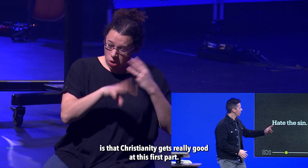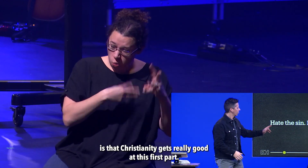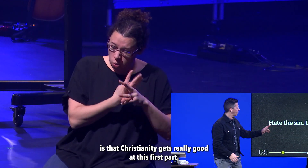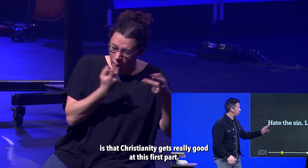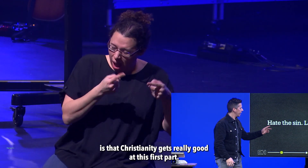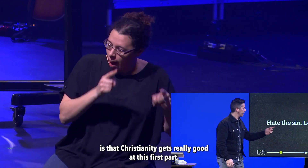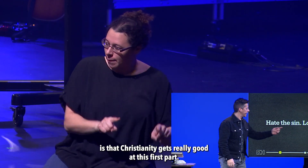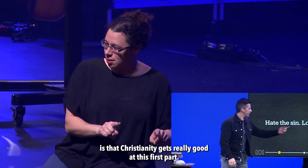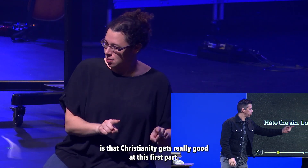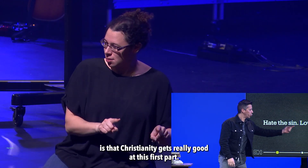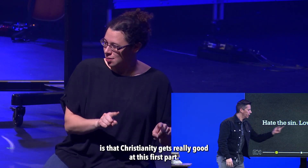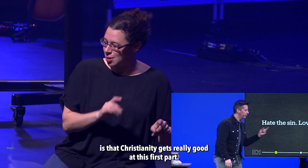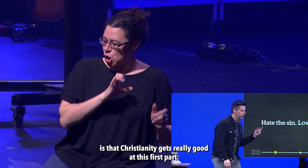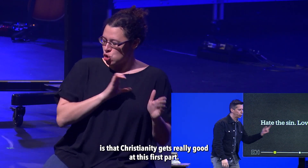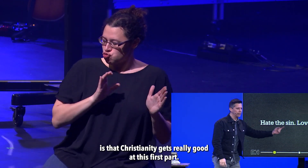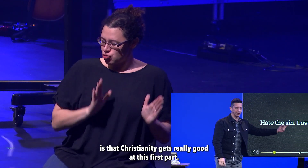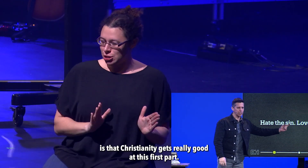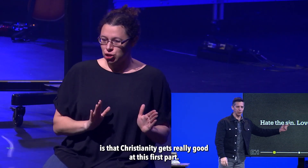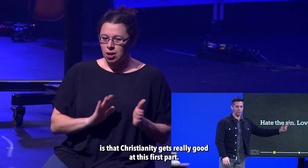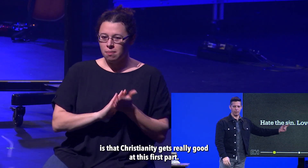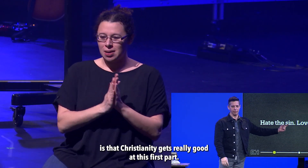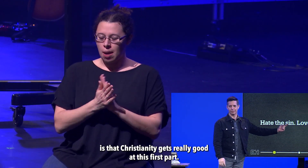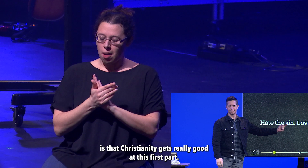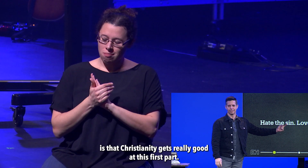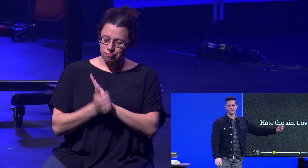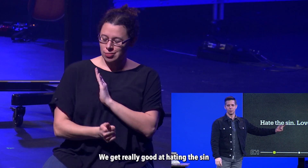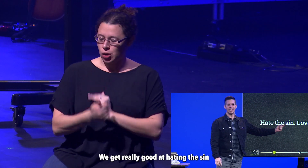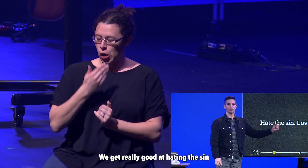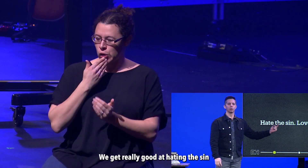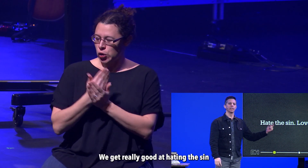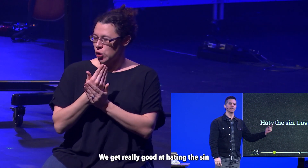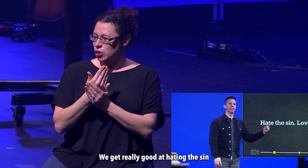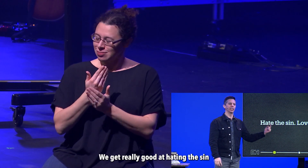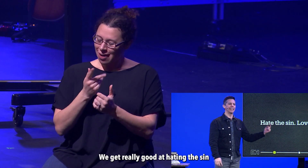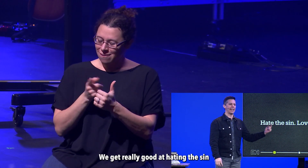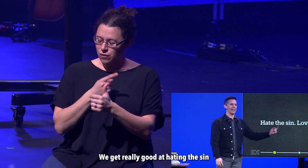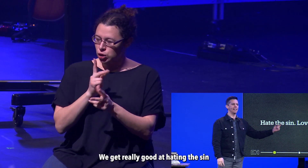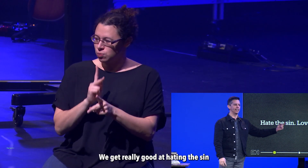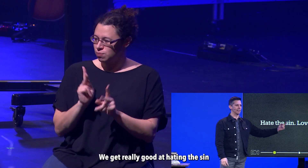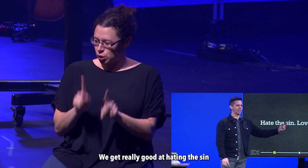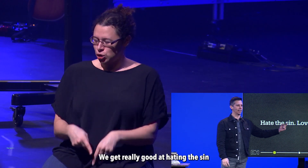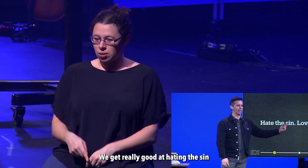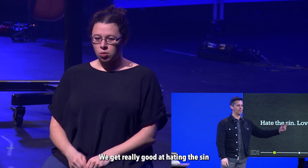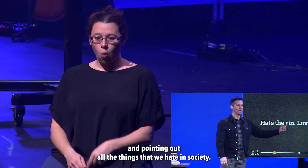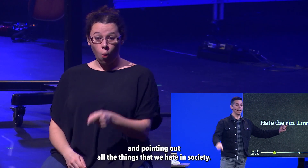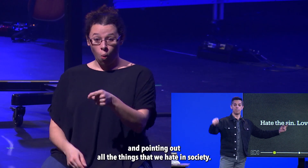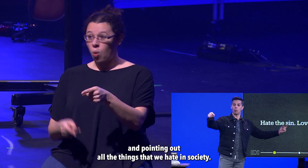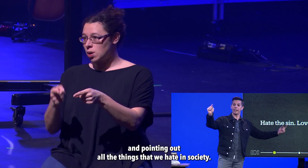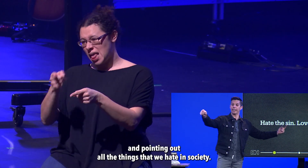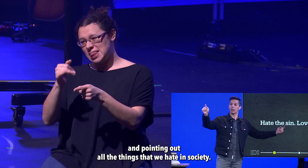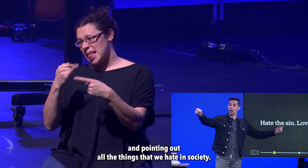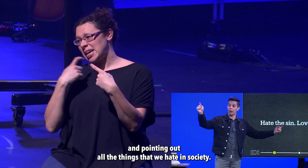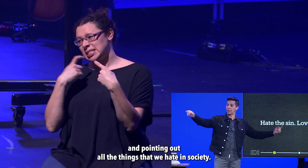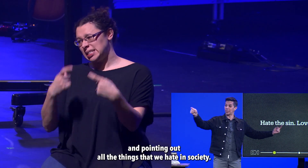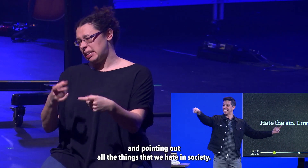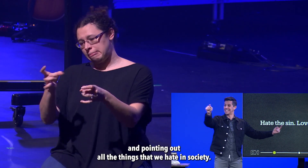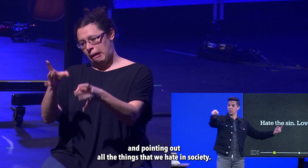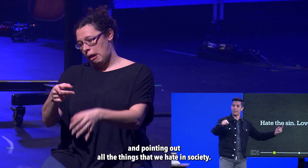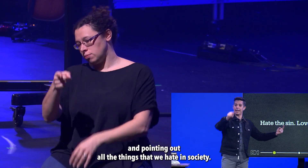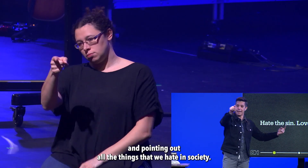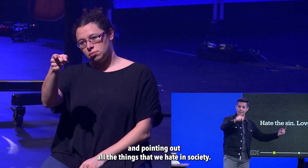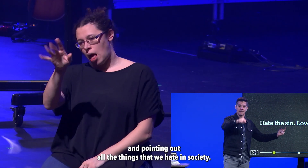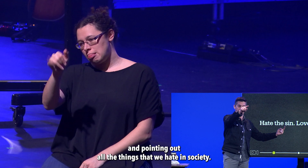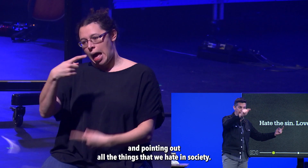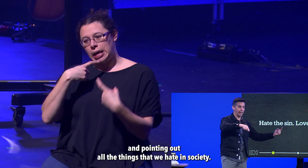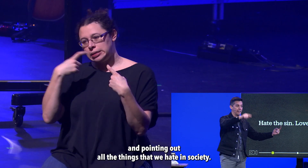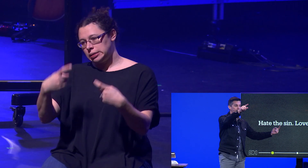that Christianity gets really good at this first part. We get really good at hating the sin and pointing out all the things that